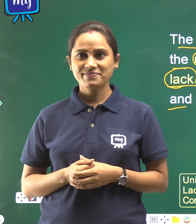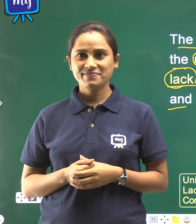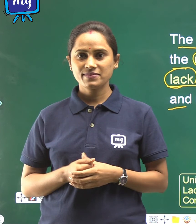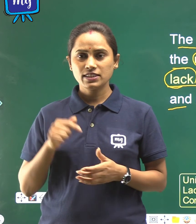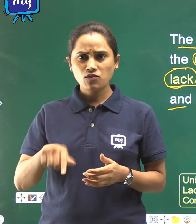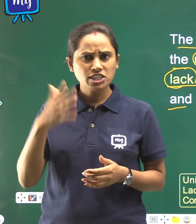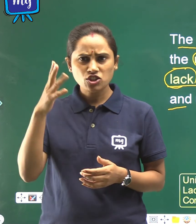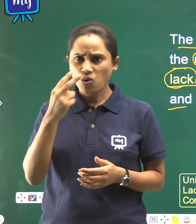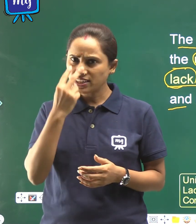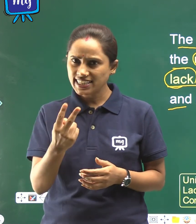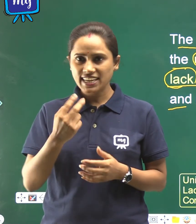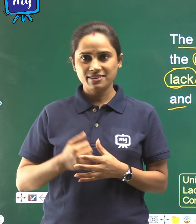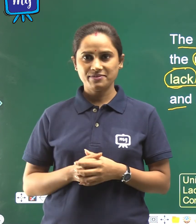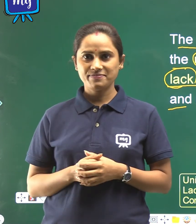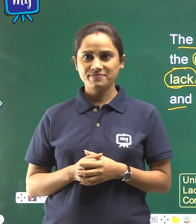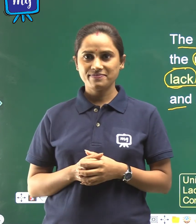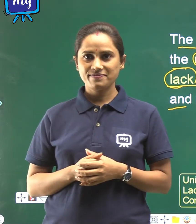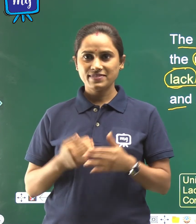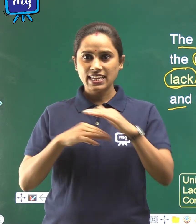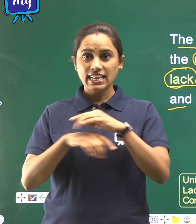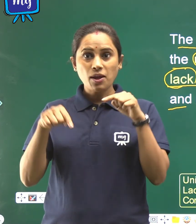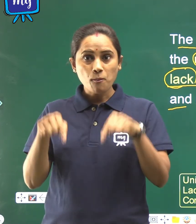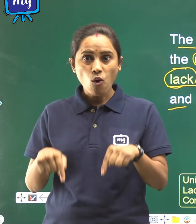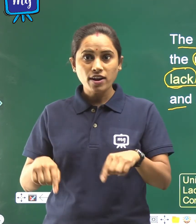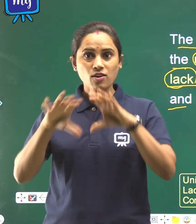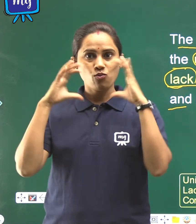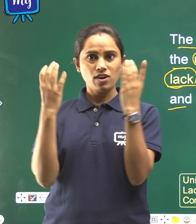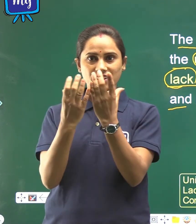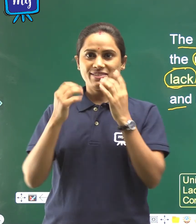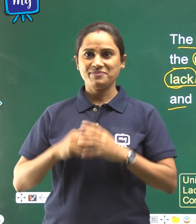which is not seen in the modern world.